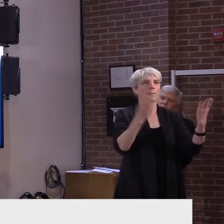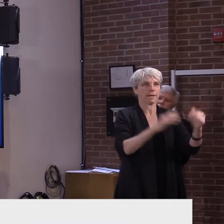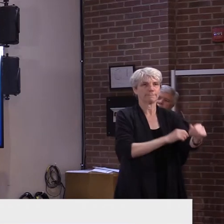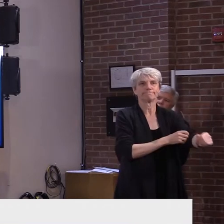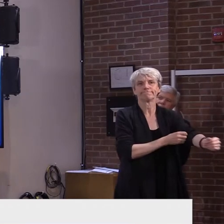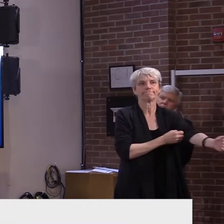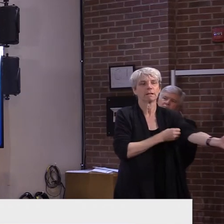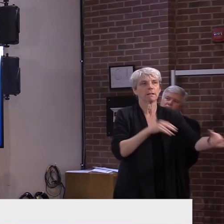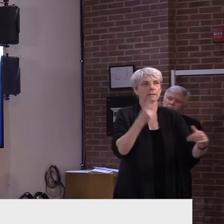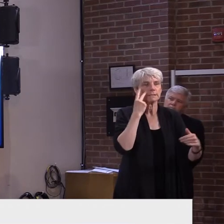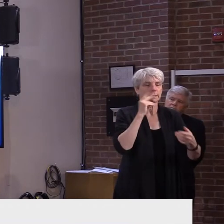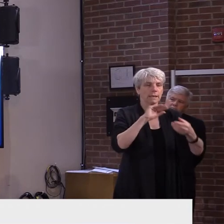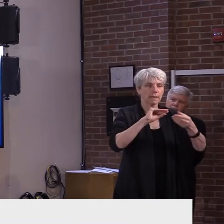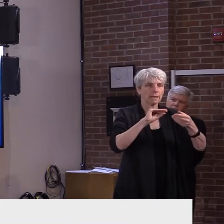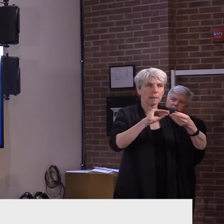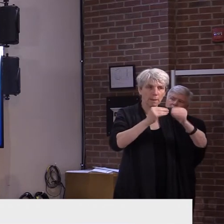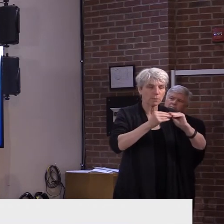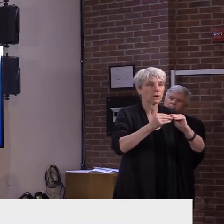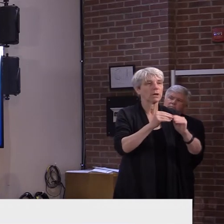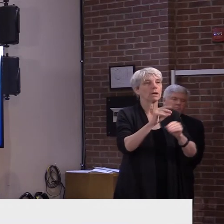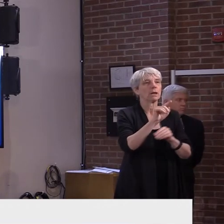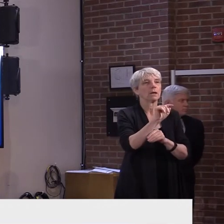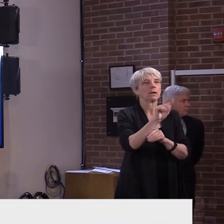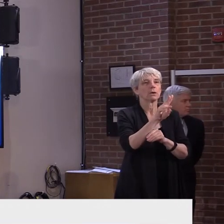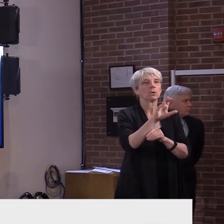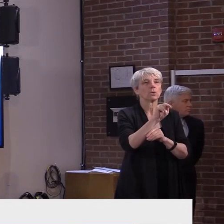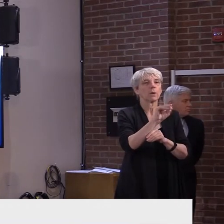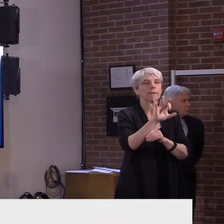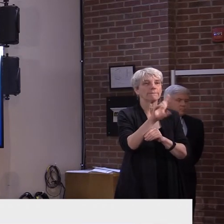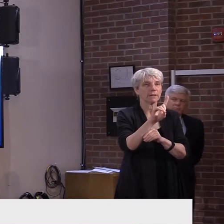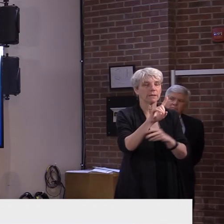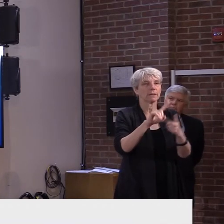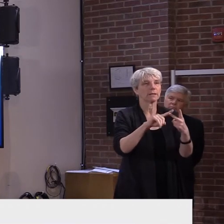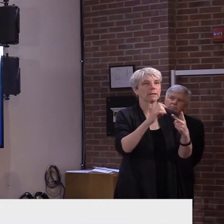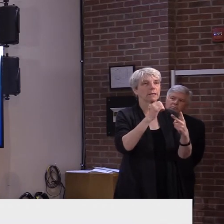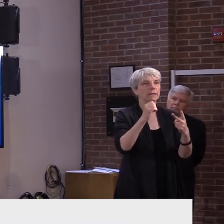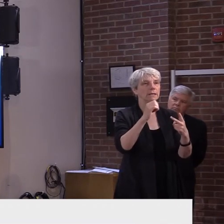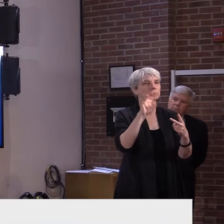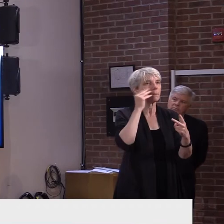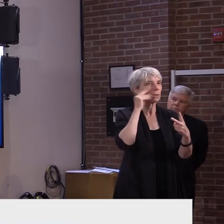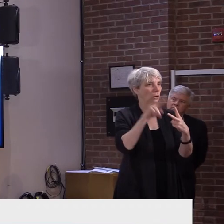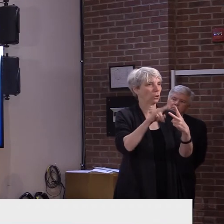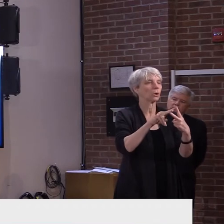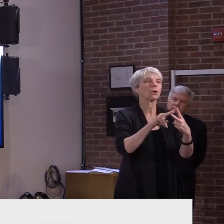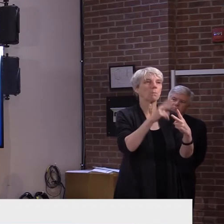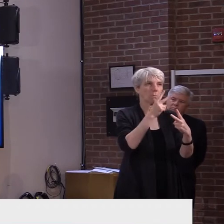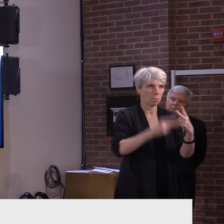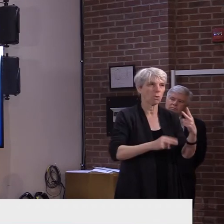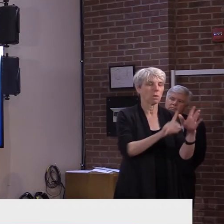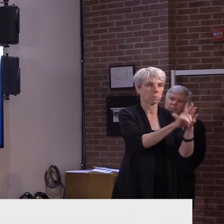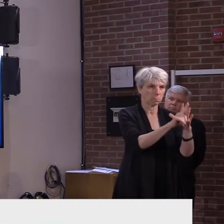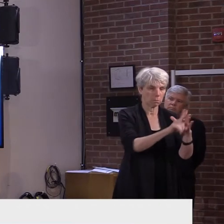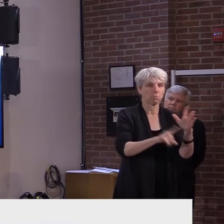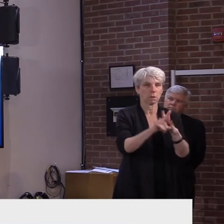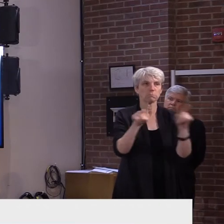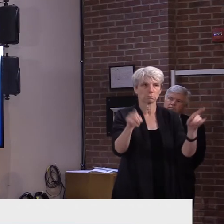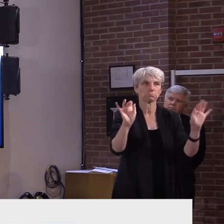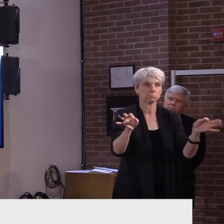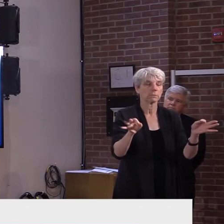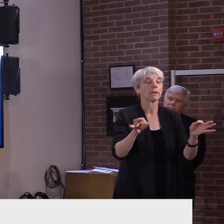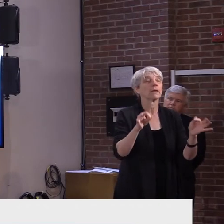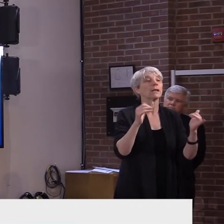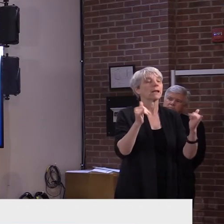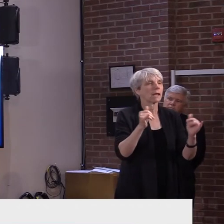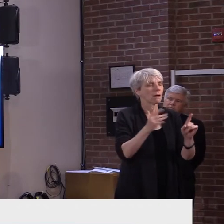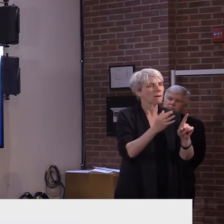have Twinfield and East Montpelier in particular, so we're working closely with them, and in particular with our contact tracing, we want to